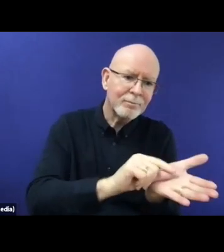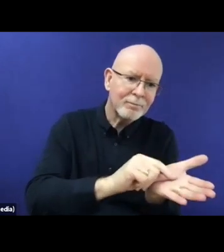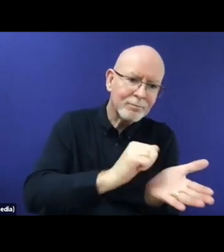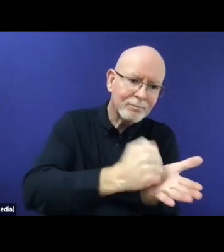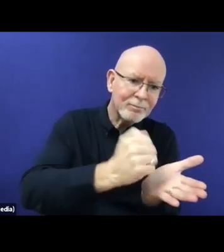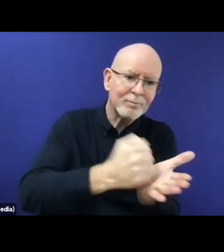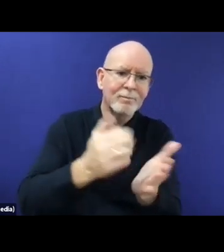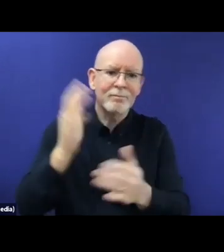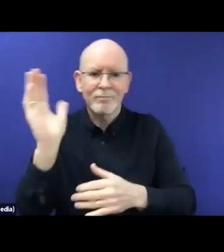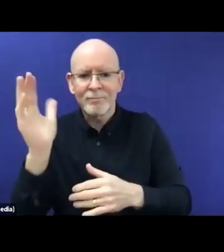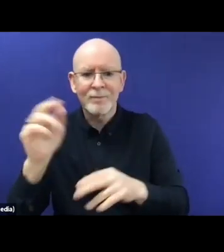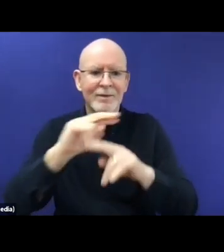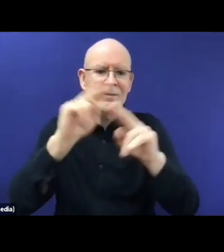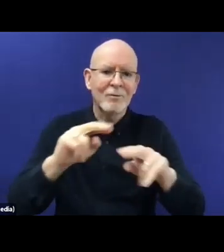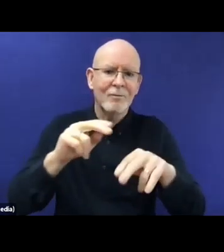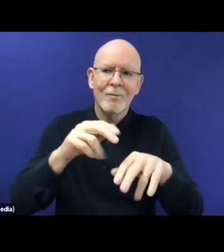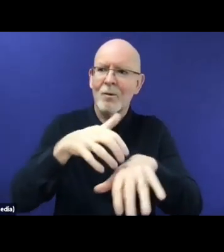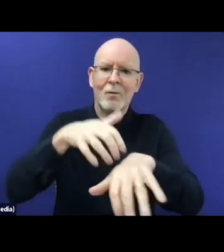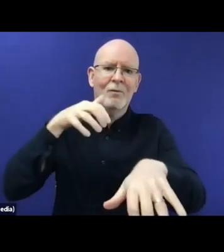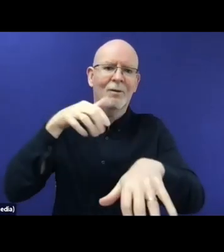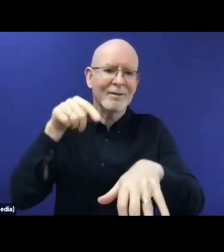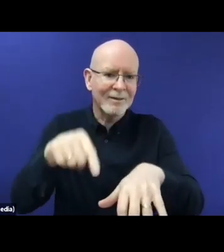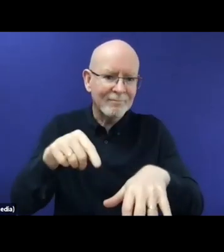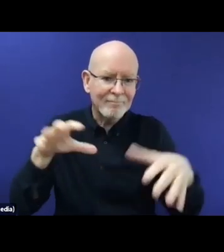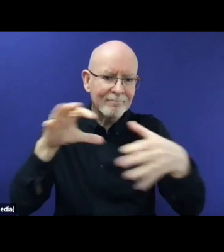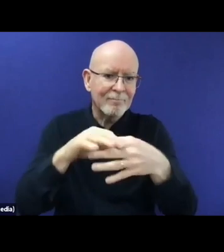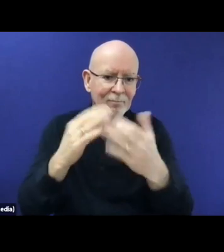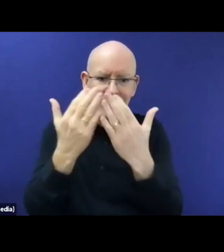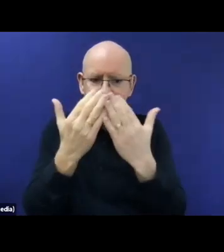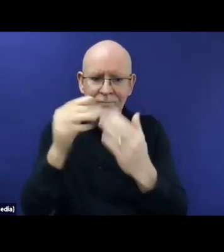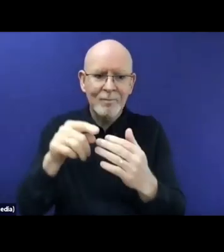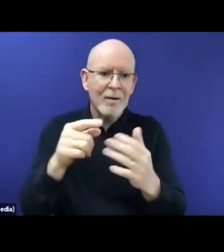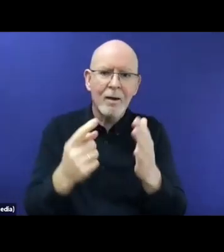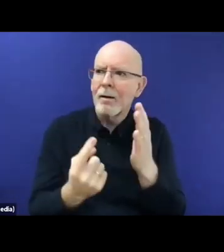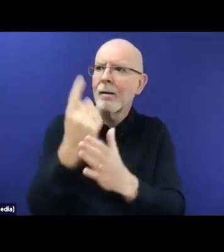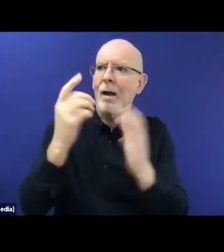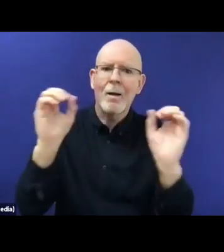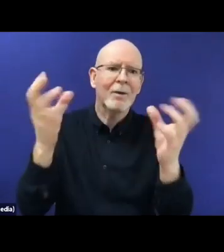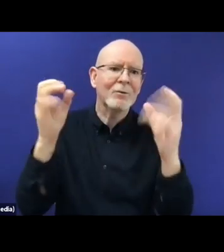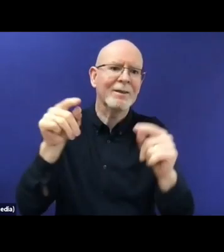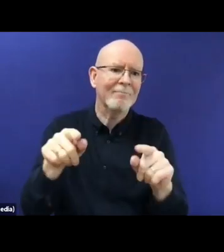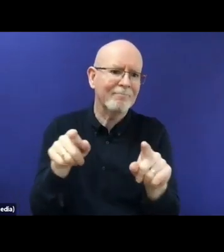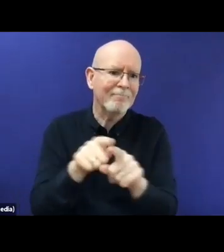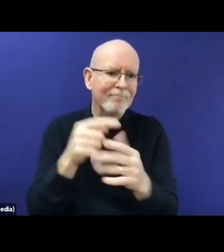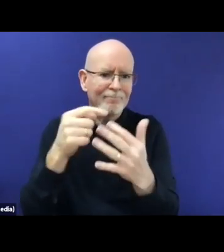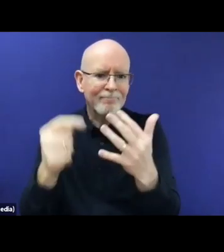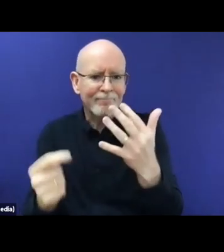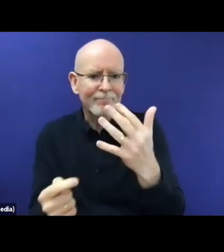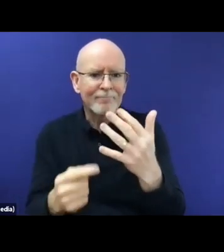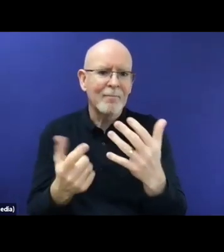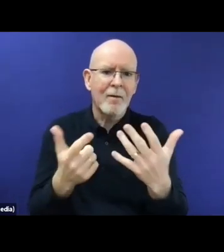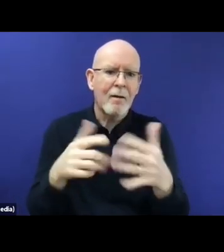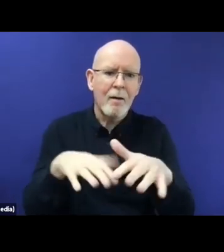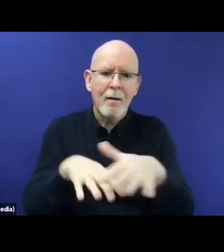These panelists, I am certain, will provide us with a wonderful set of comments and